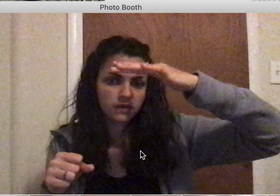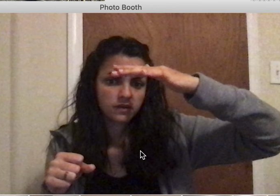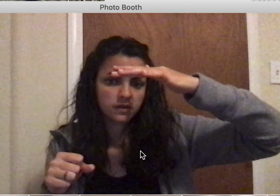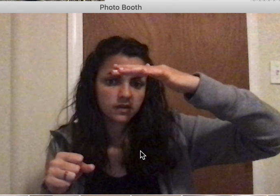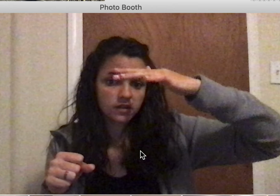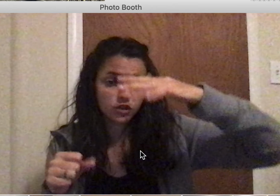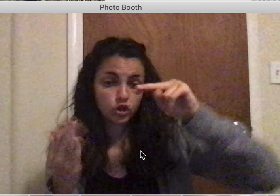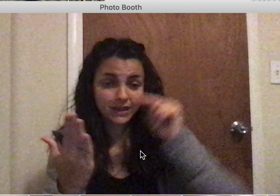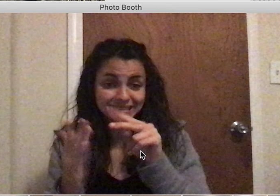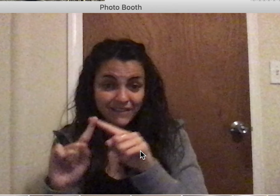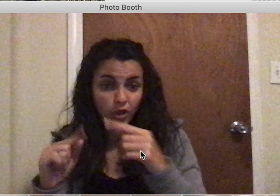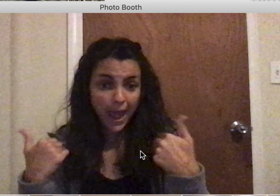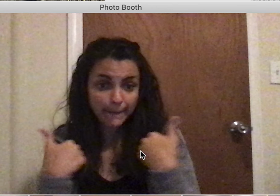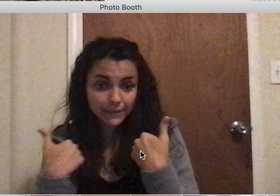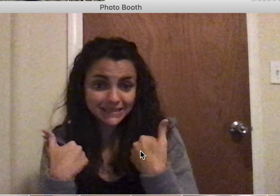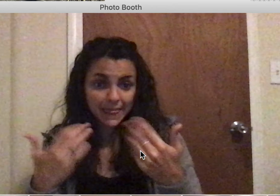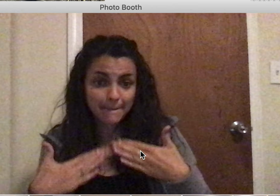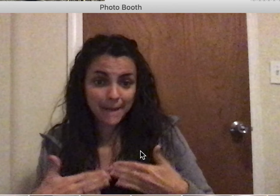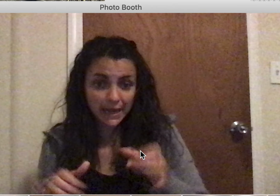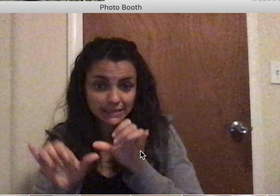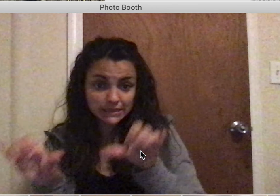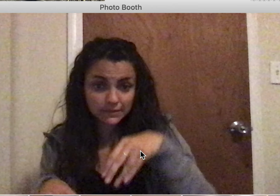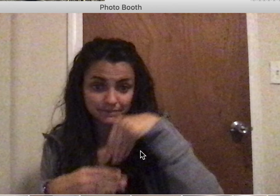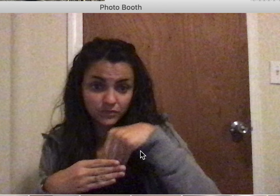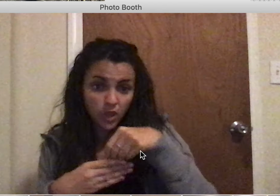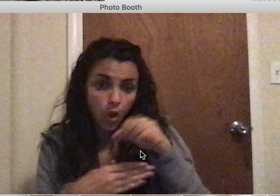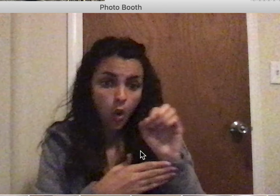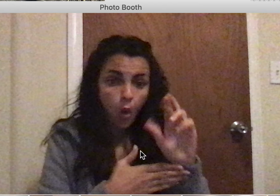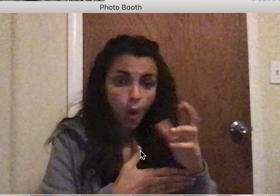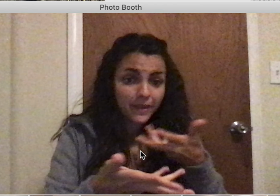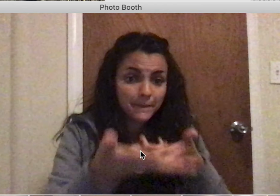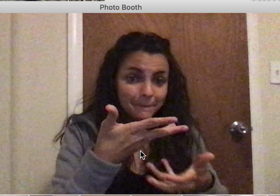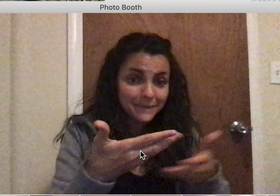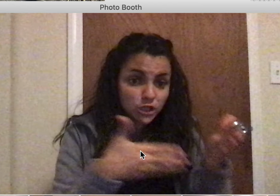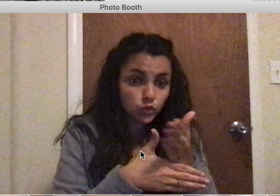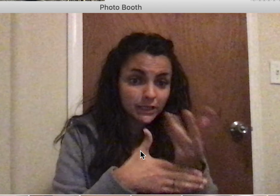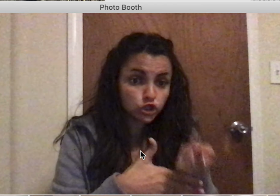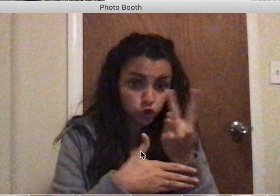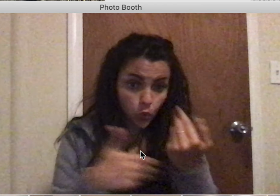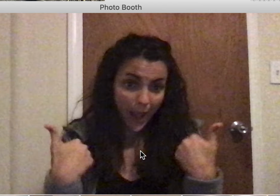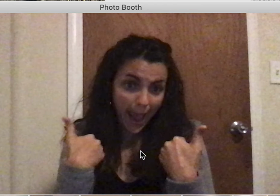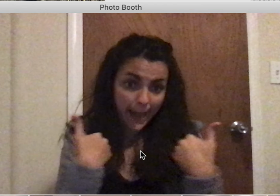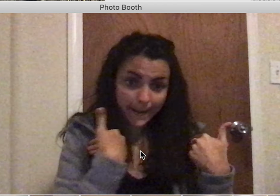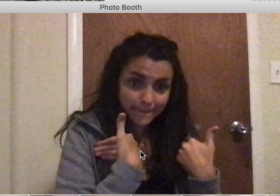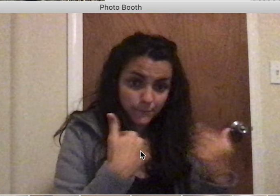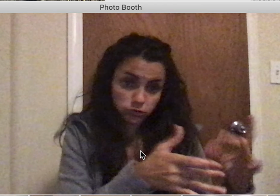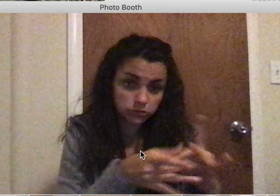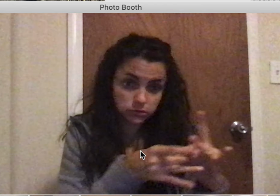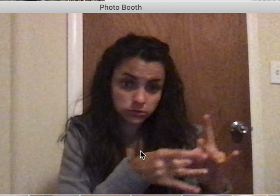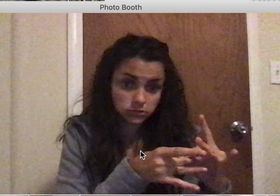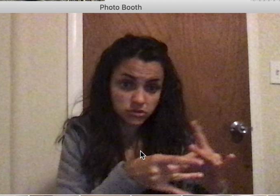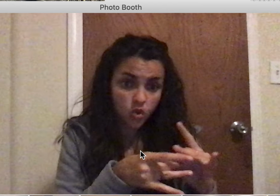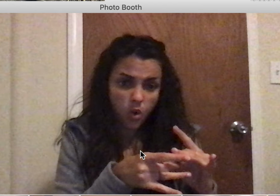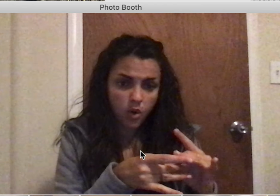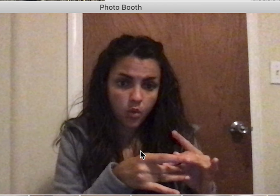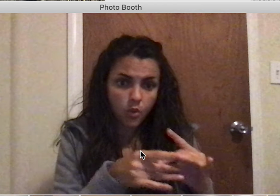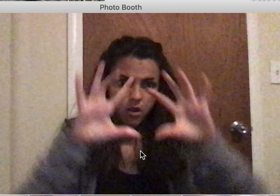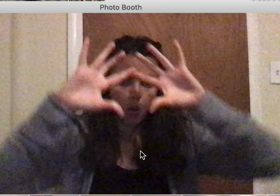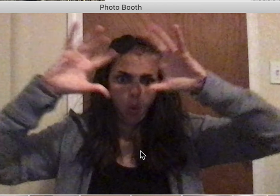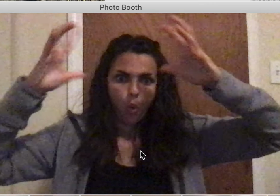them, or the interactions between two species, or a whole dynamic system like a